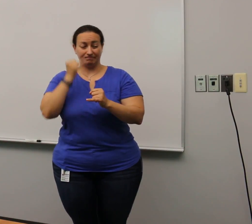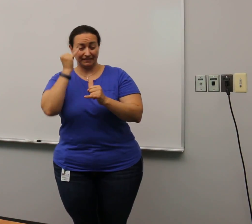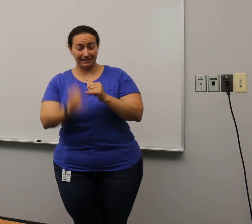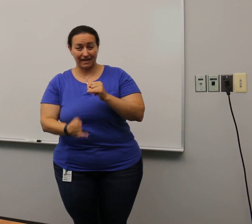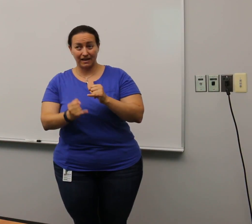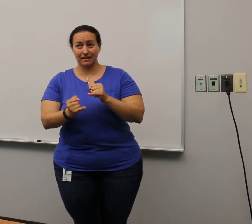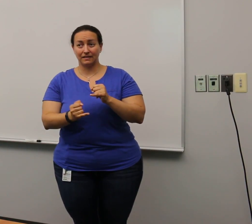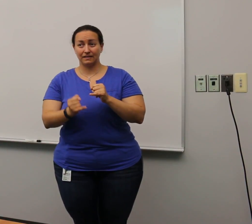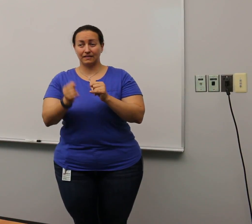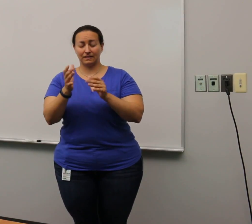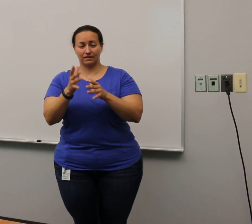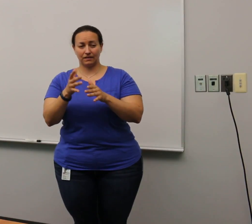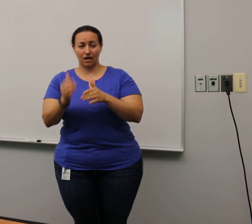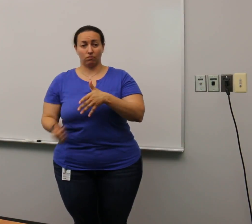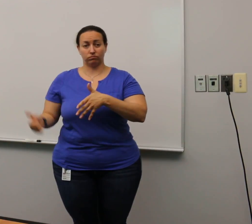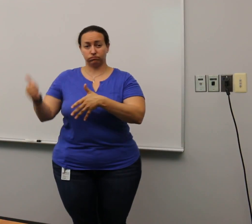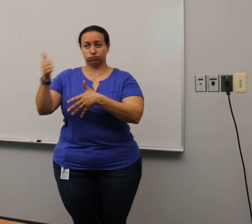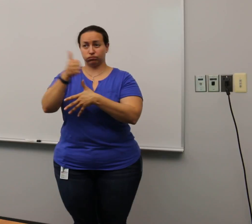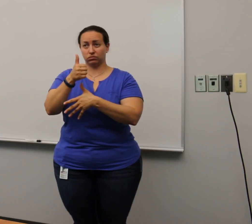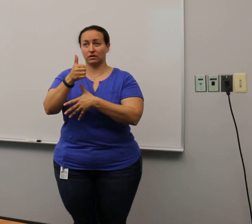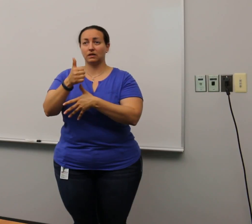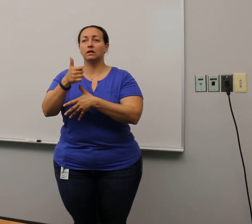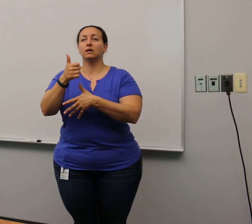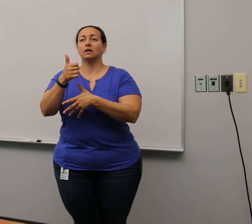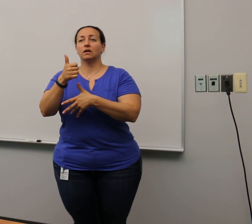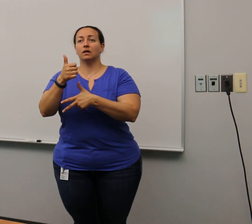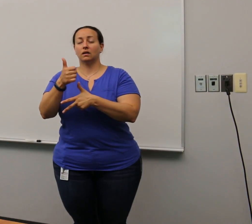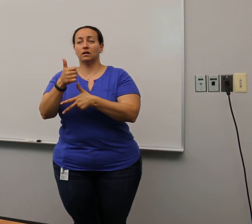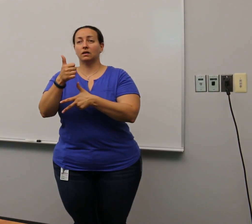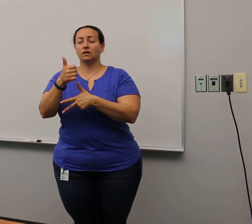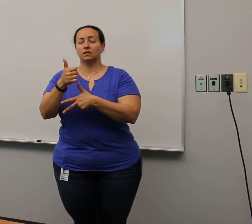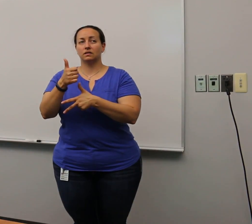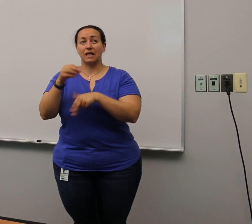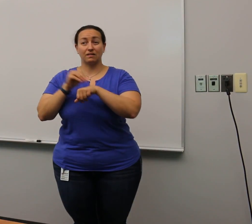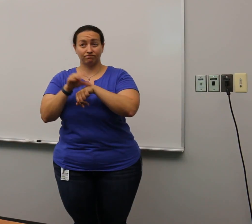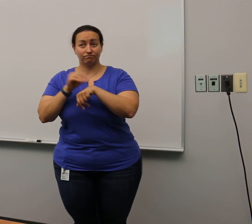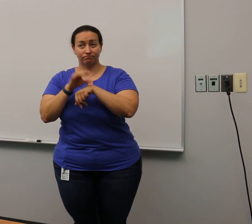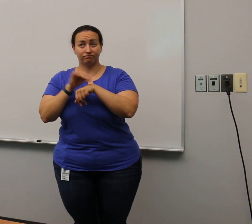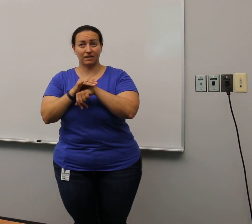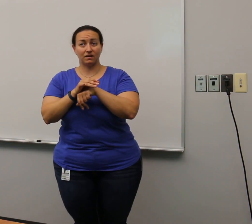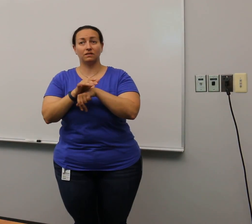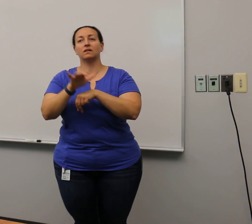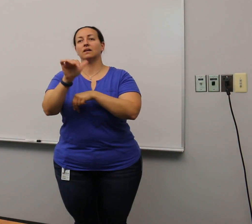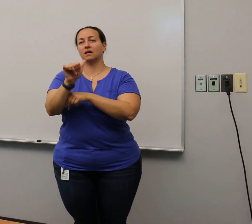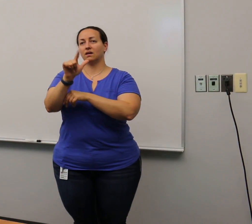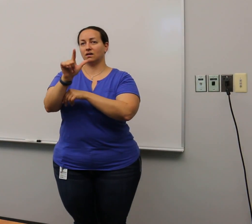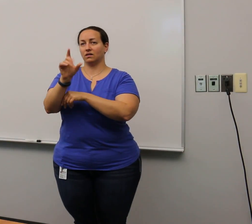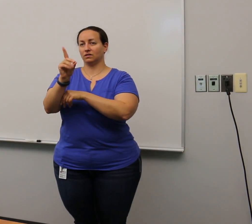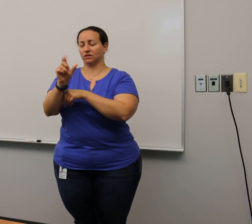municipal level, our elected representatives are normally called councillors or aldermen, and they meet at their city or town